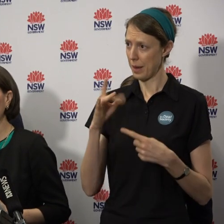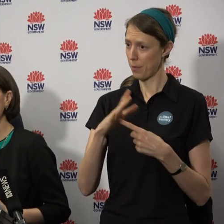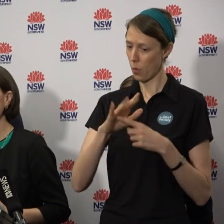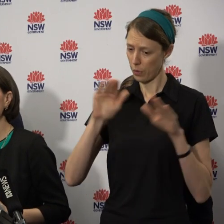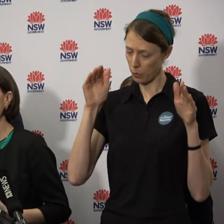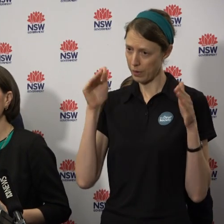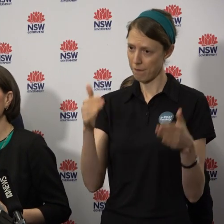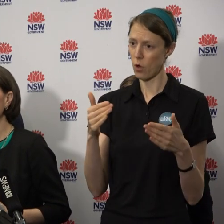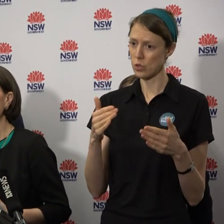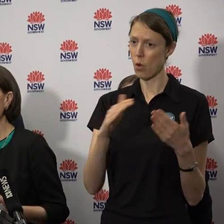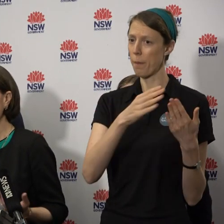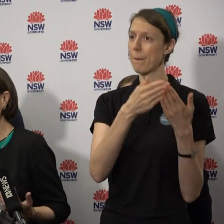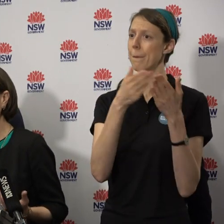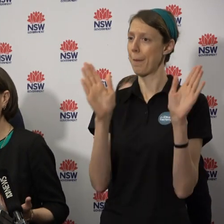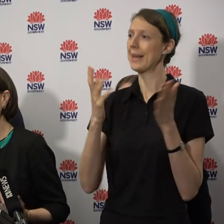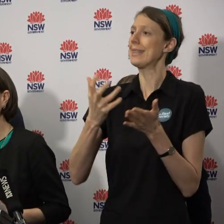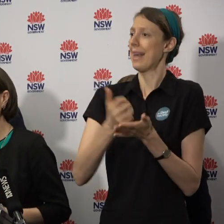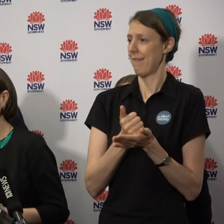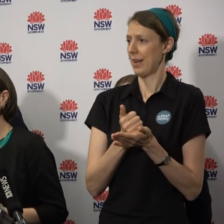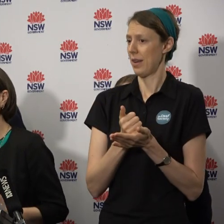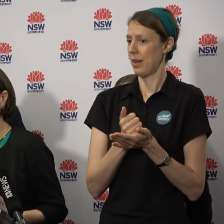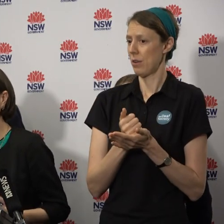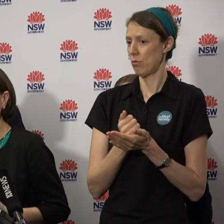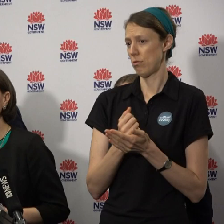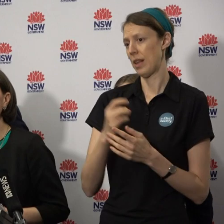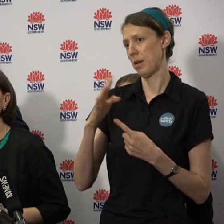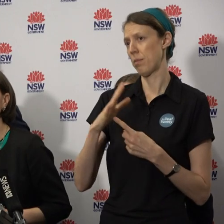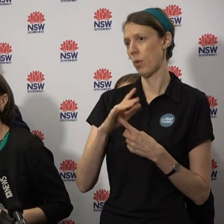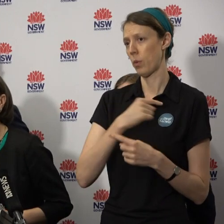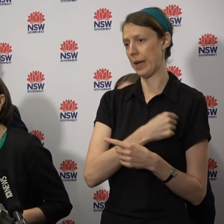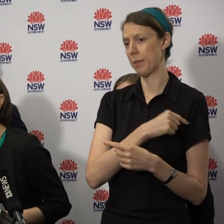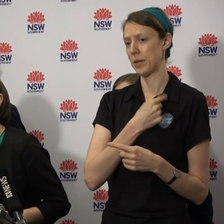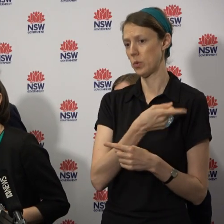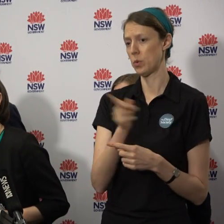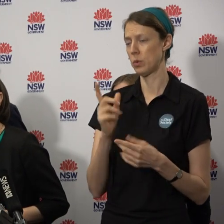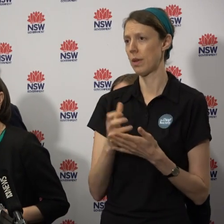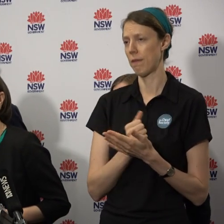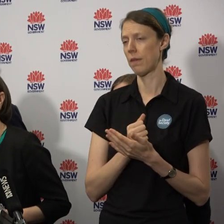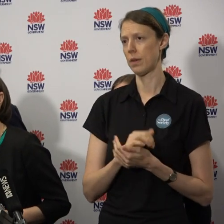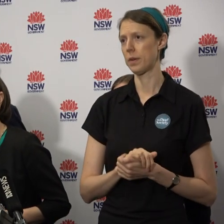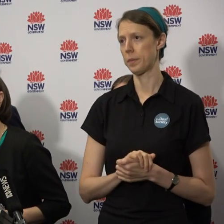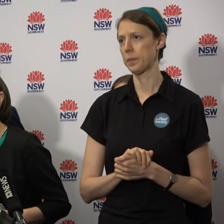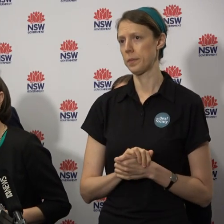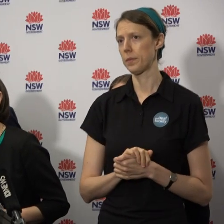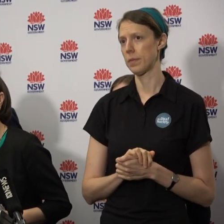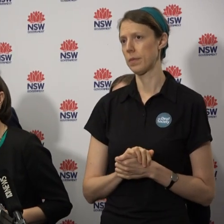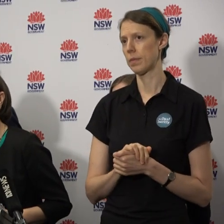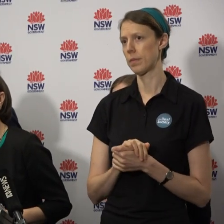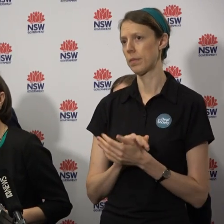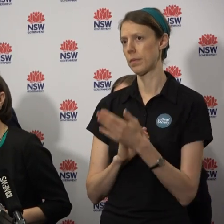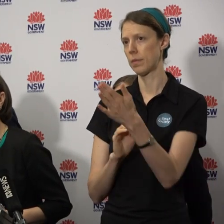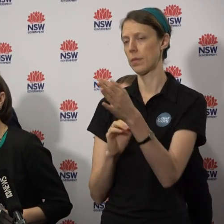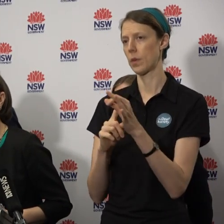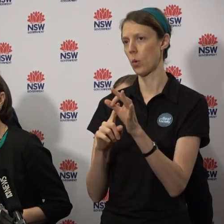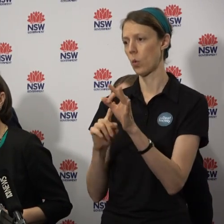on. In your briefings, safety, Premier, that we're all committed to the public safety. Yep. in your briefings, you know, were you told